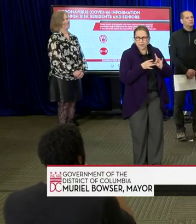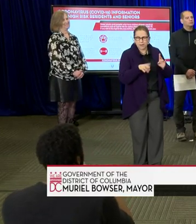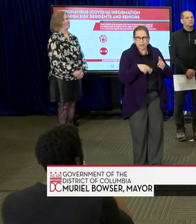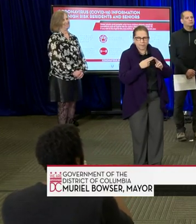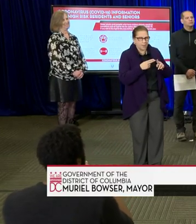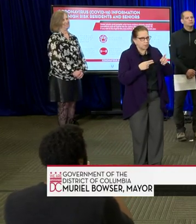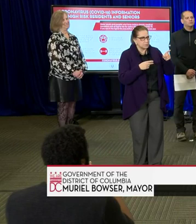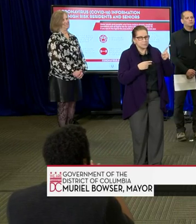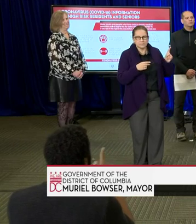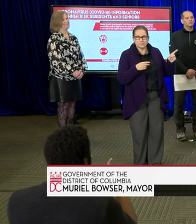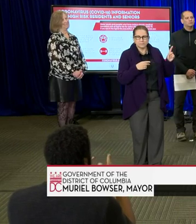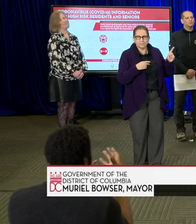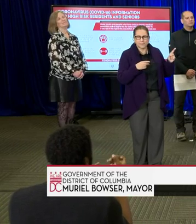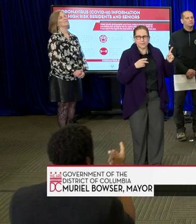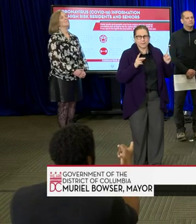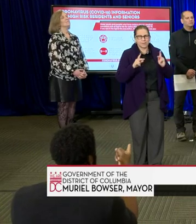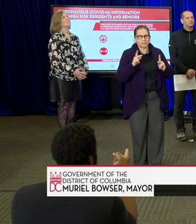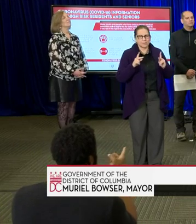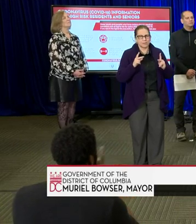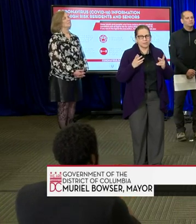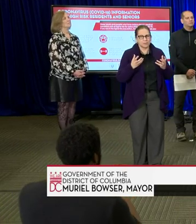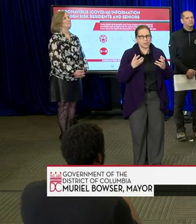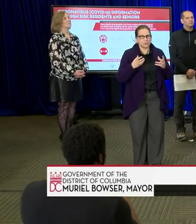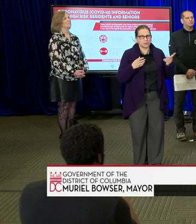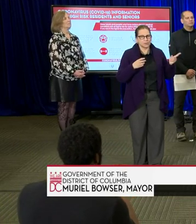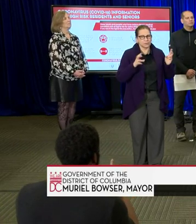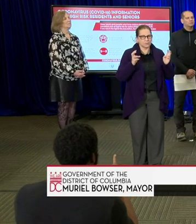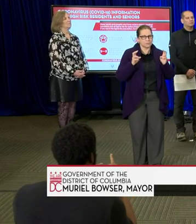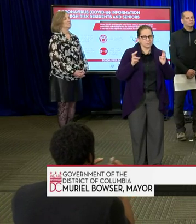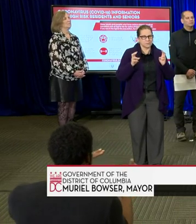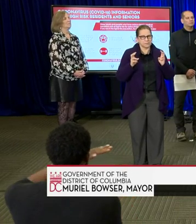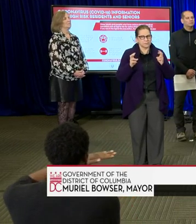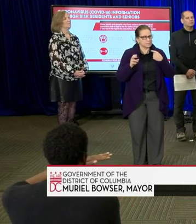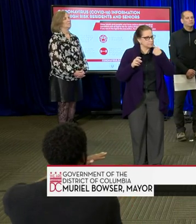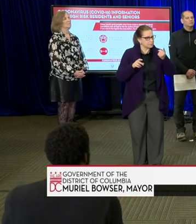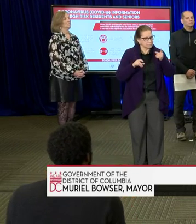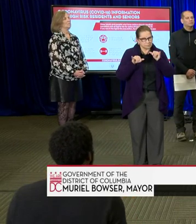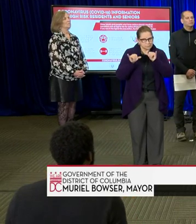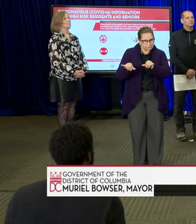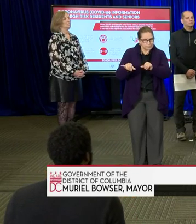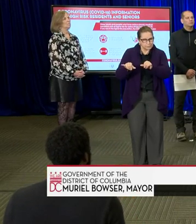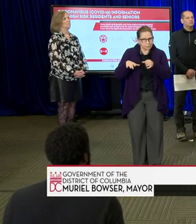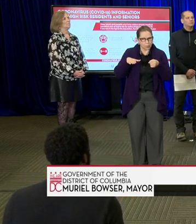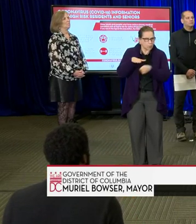in place? The Attorney General hasn't been involved in the emergency response, and I don't think now